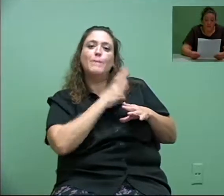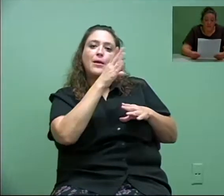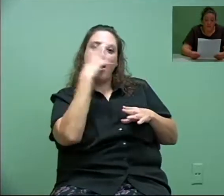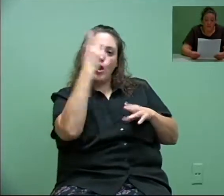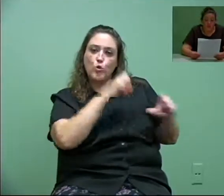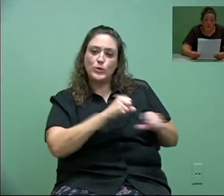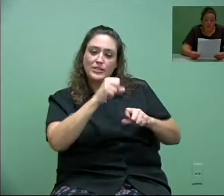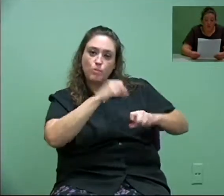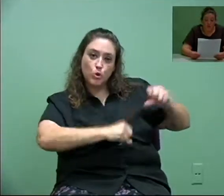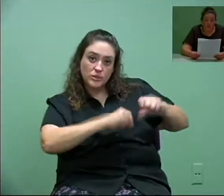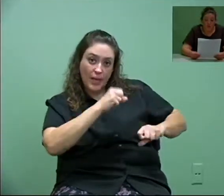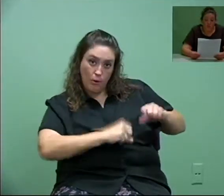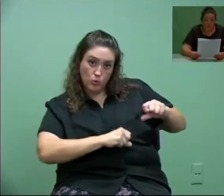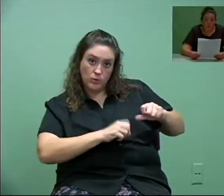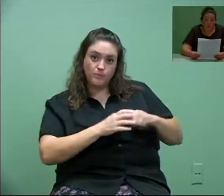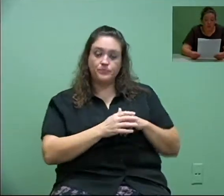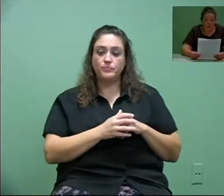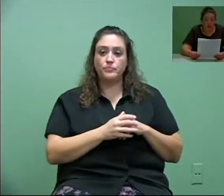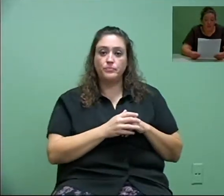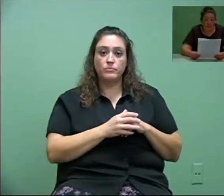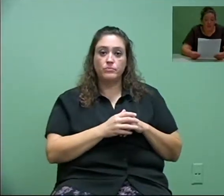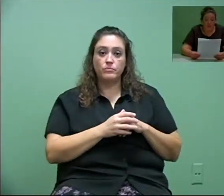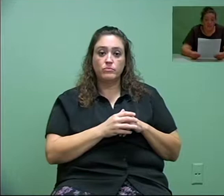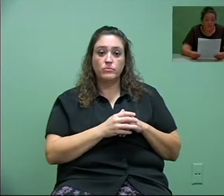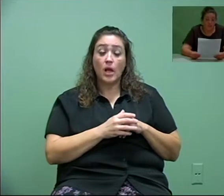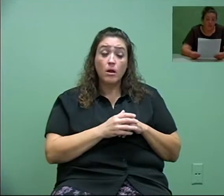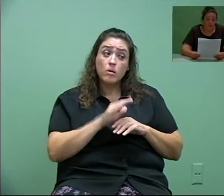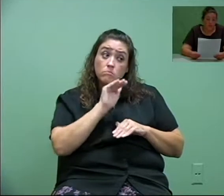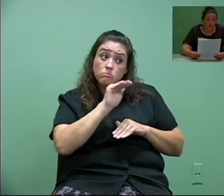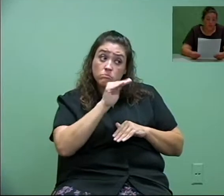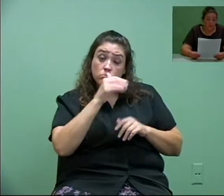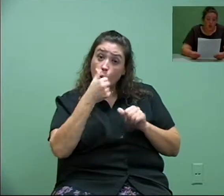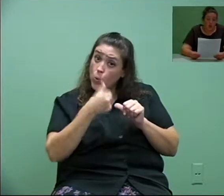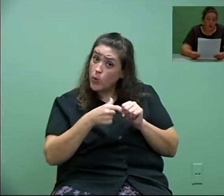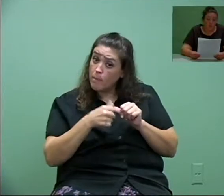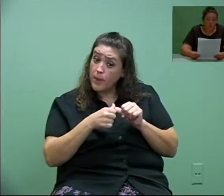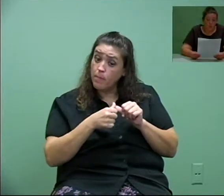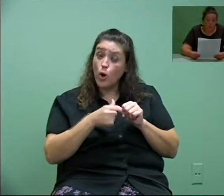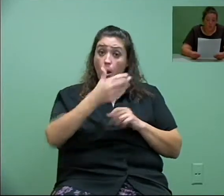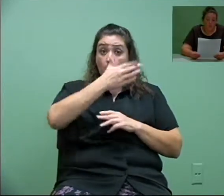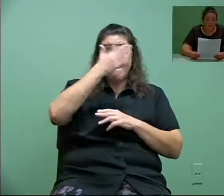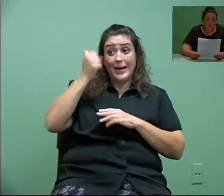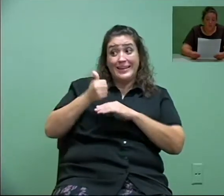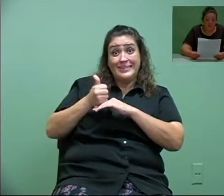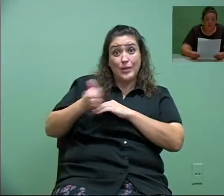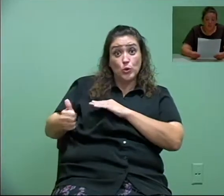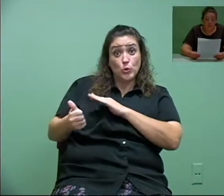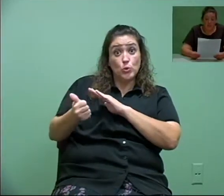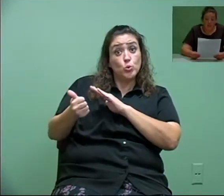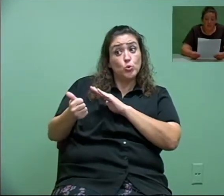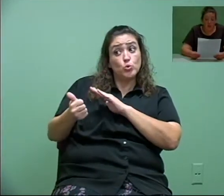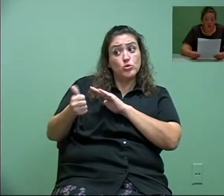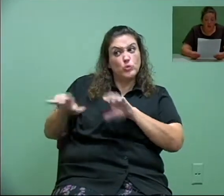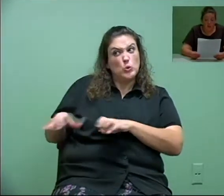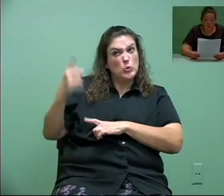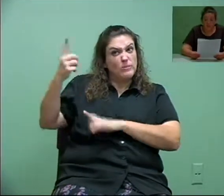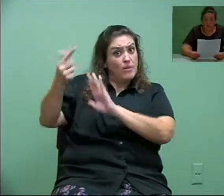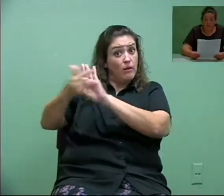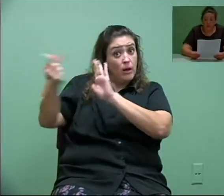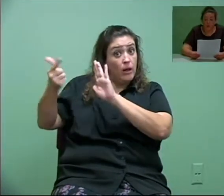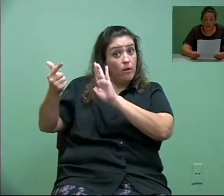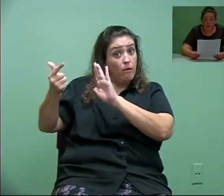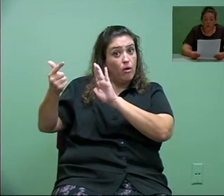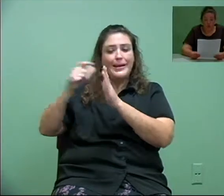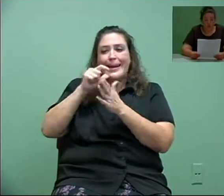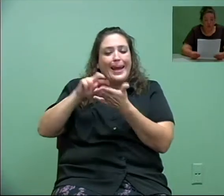the fact that the defendant is charged with a crime is not evidence of guilt. The law presumes that the defendant is not